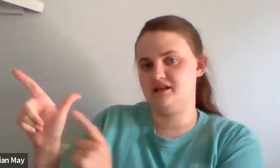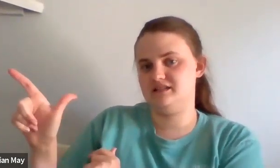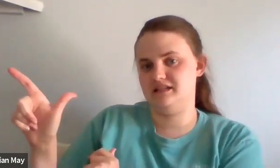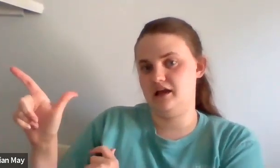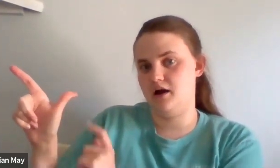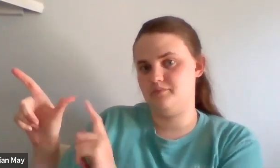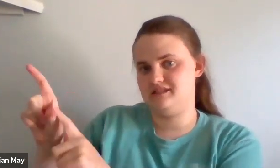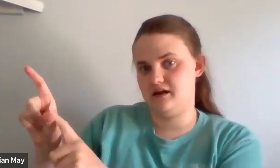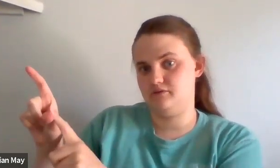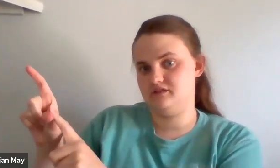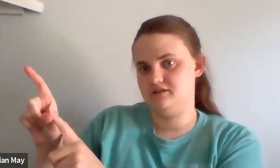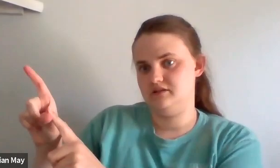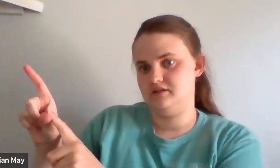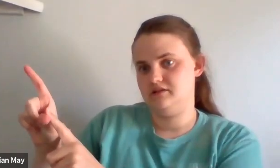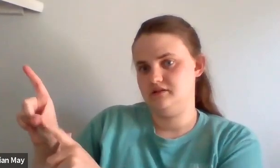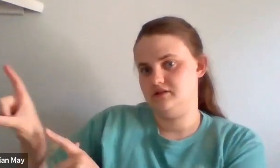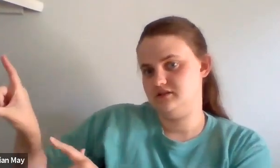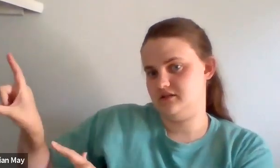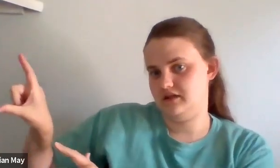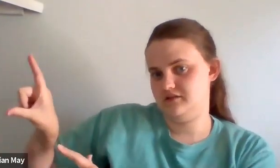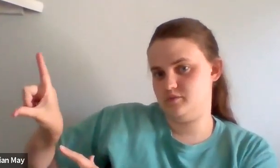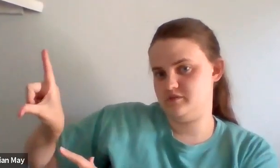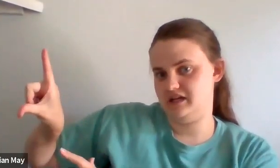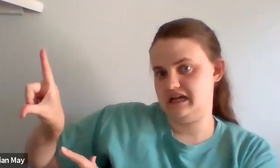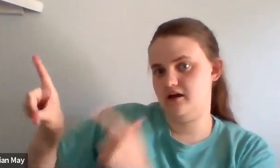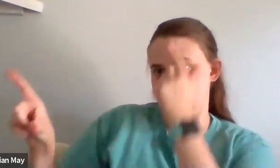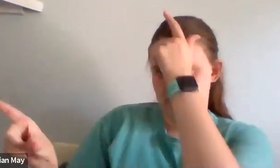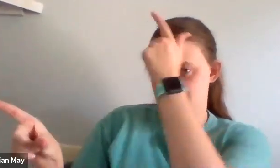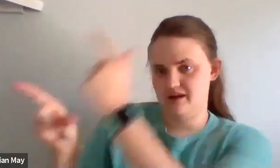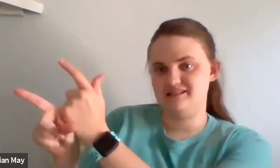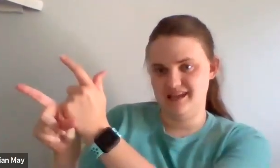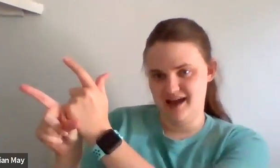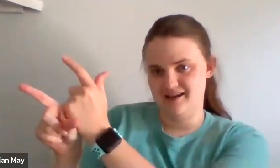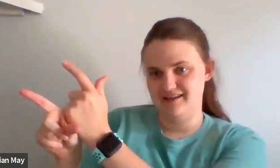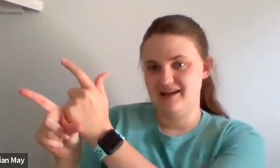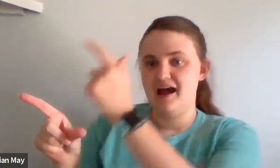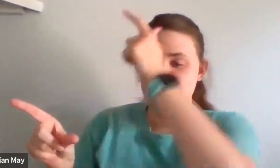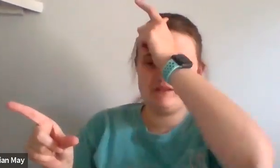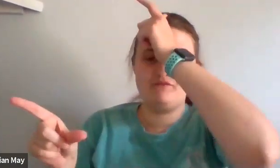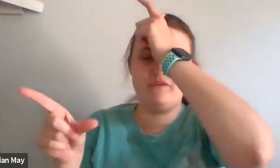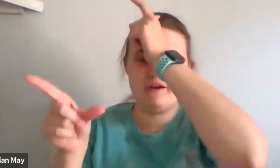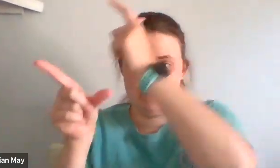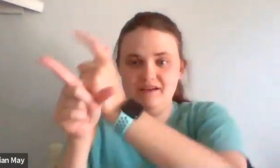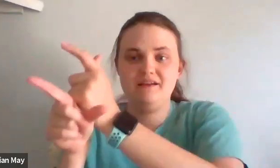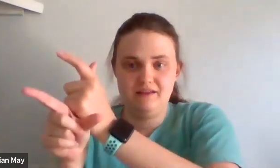not sticking up. It's out. So like almost making an L, and then I rest. Yeah. I know, okay. It's very,